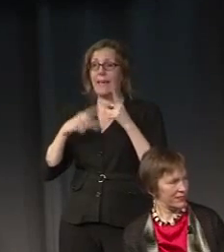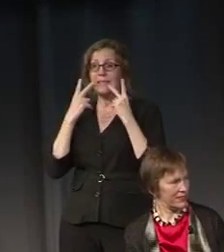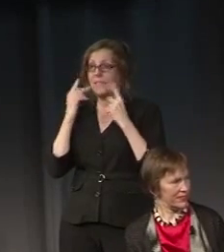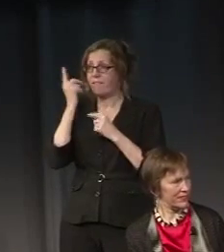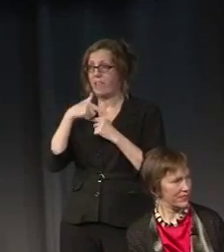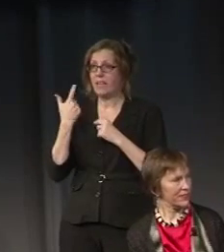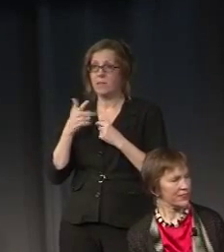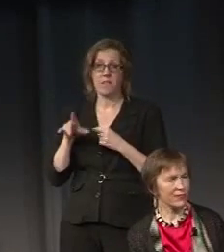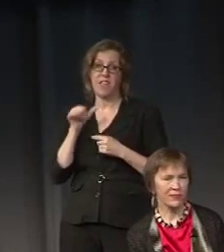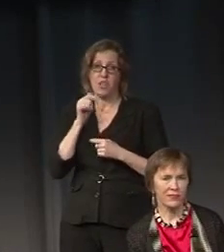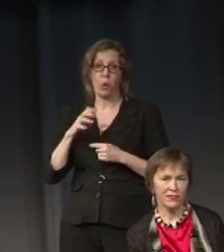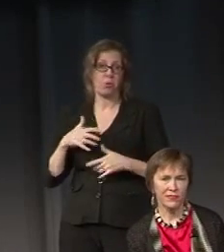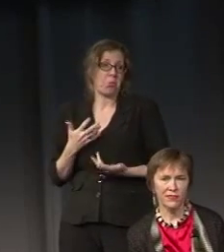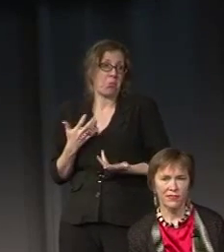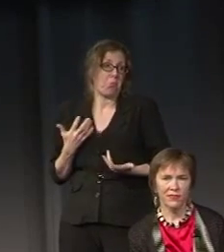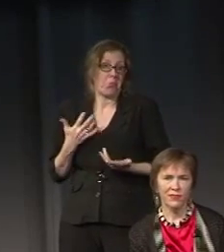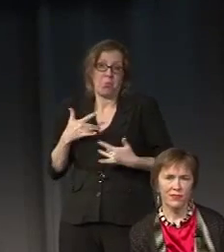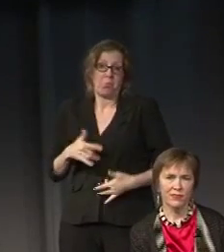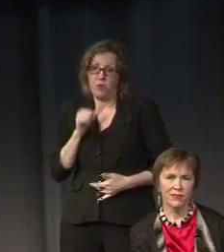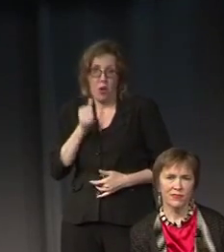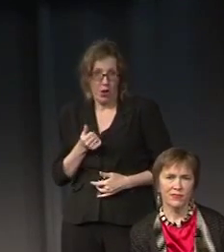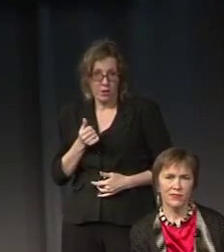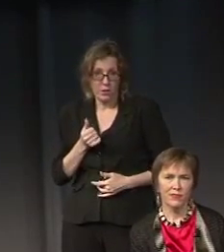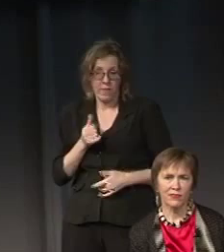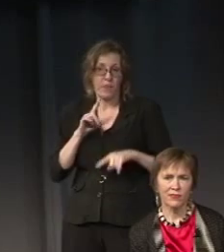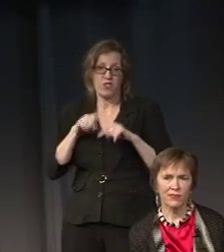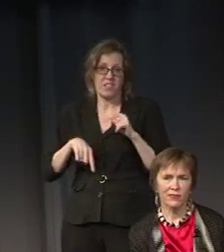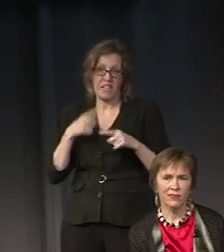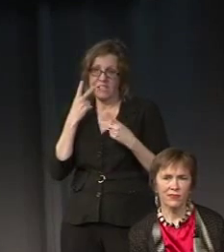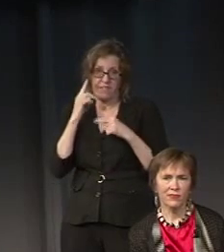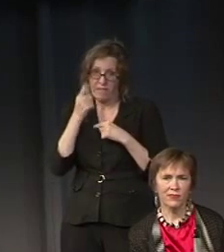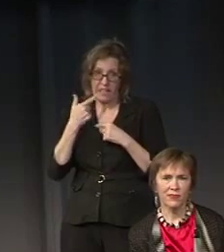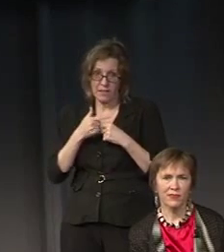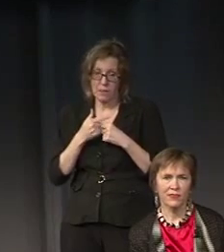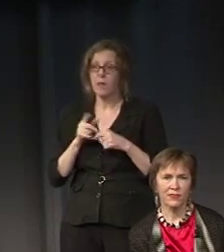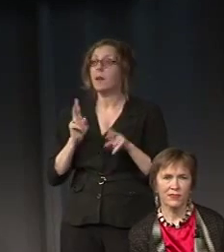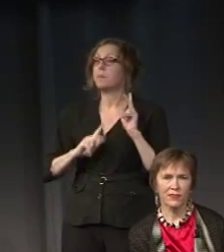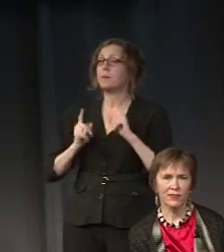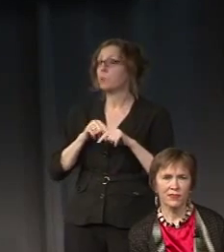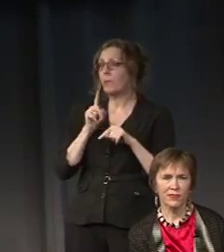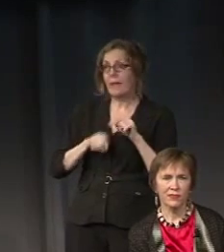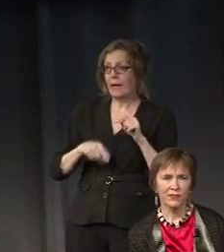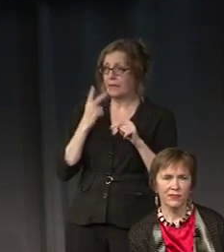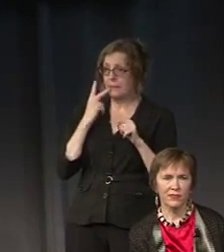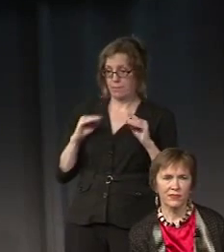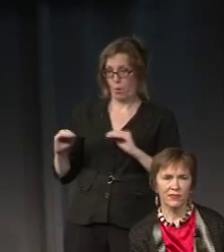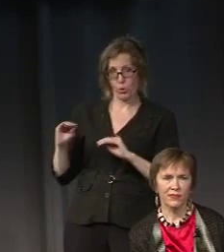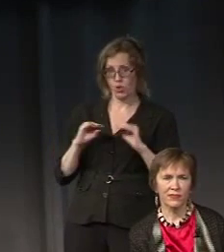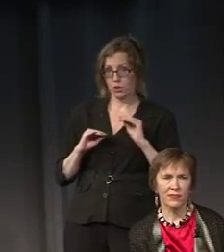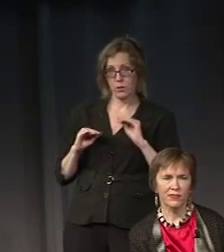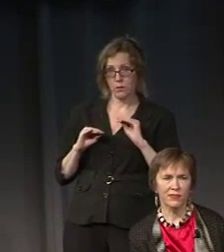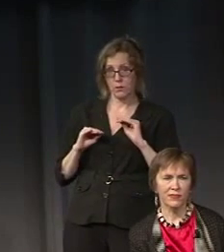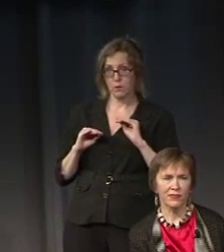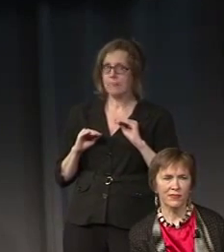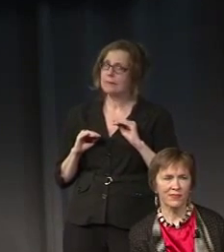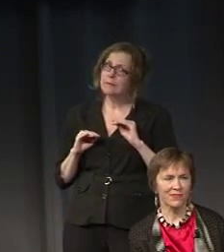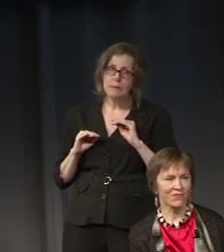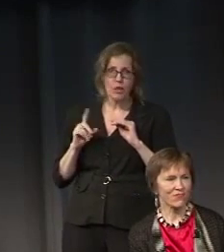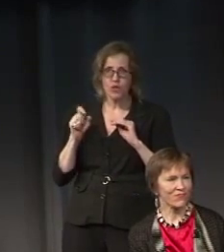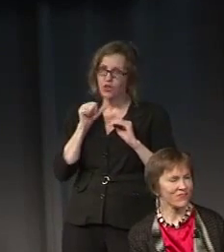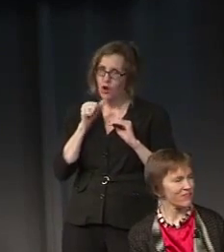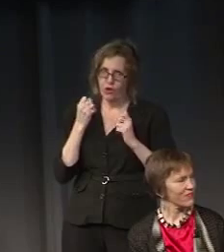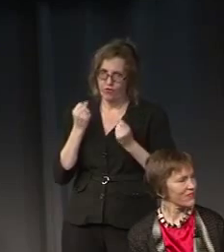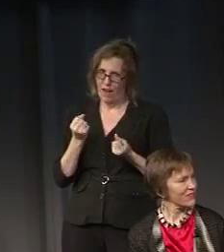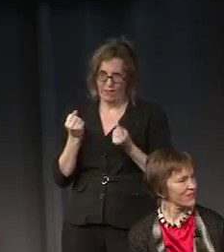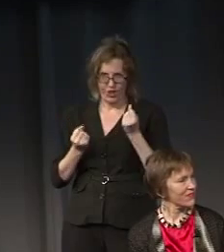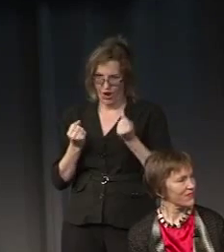can't see faces. People who lose the ability to see motion, they probably shouldn't drive a car. They have